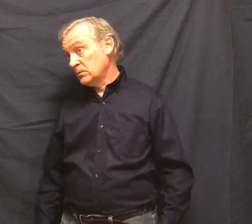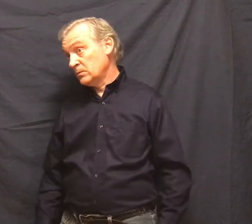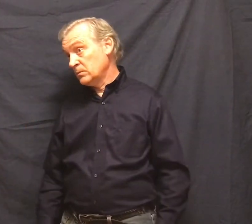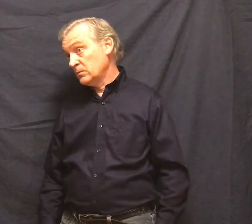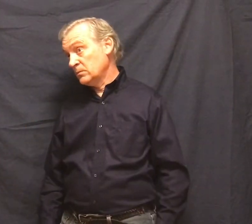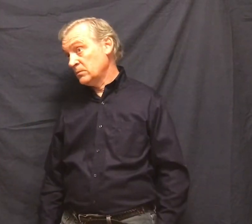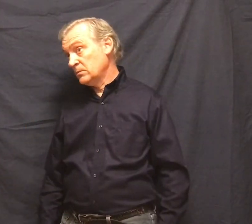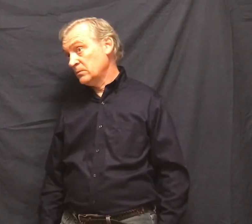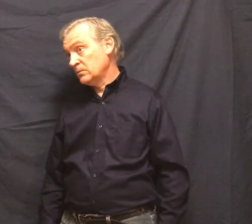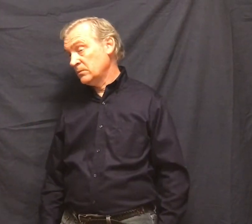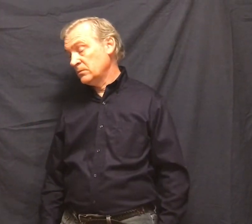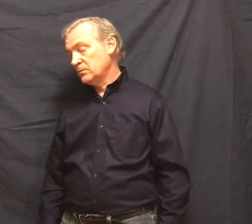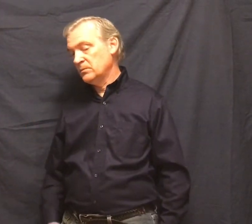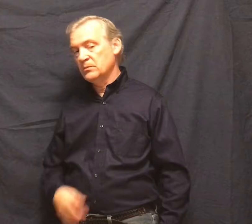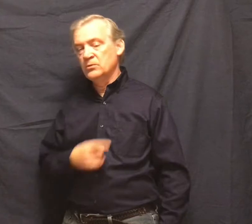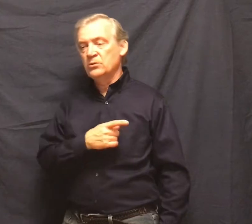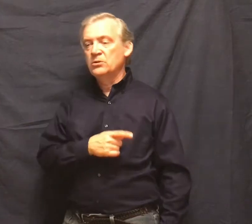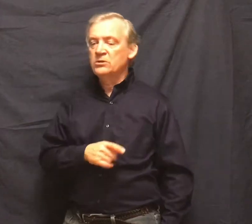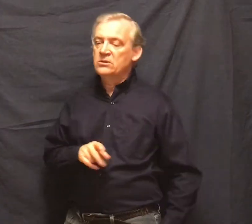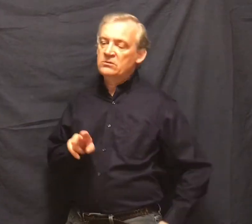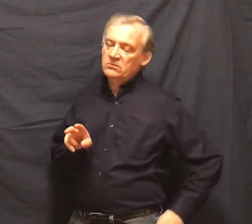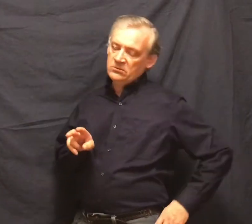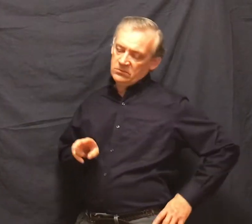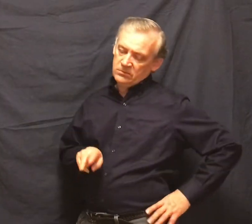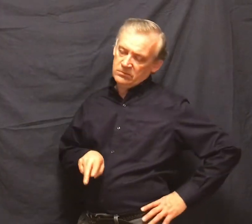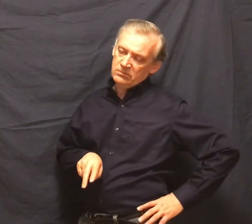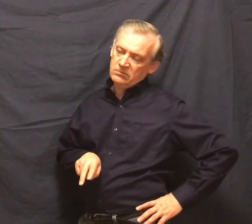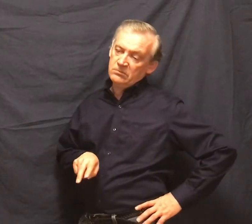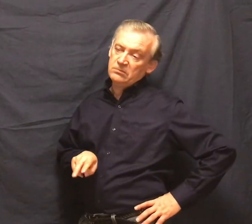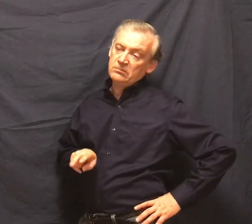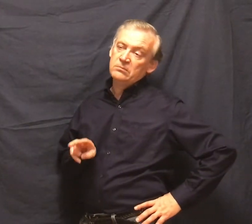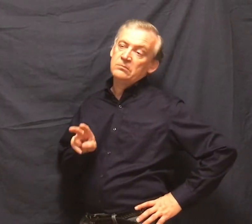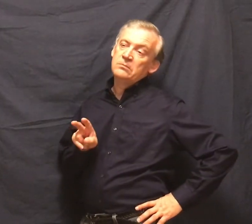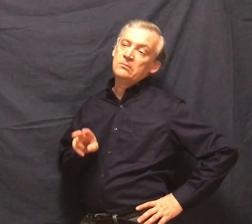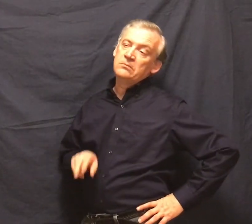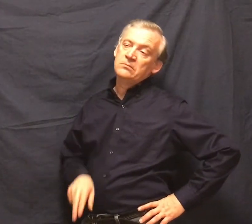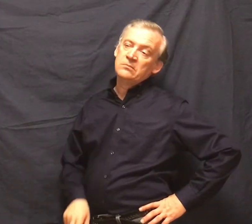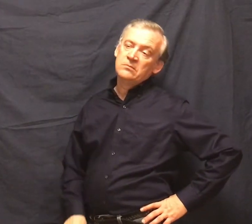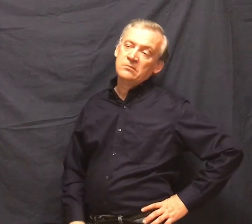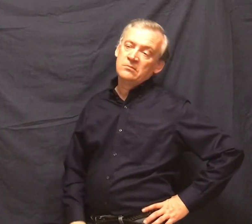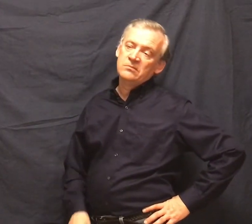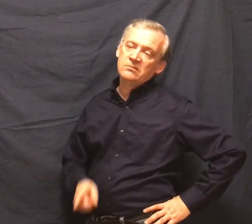She appraised him coolly. I ain't sure you heard nothing.